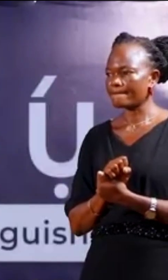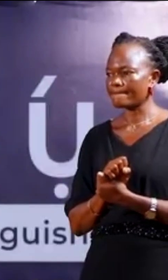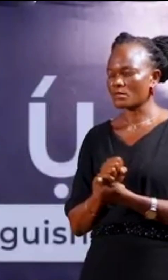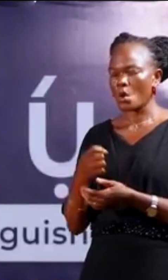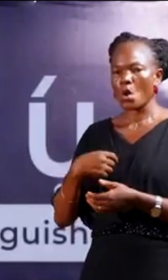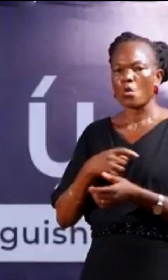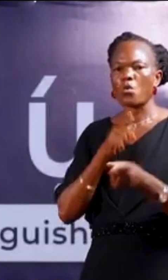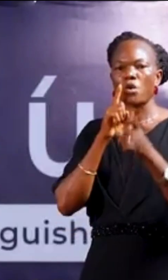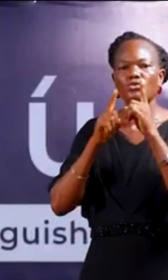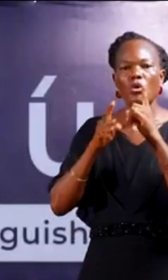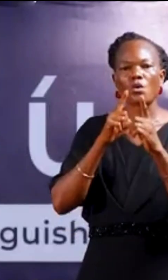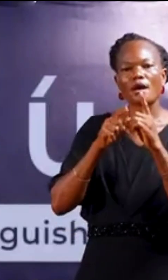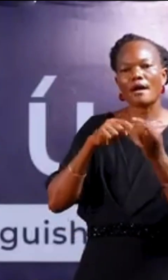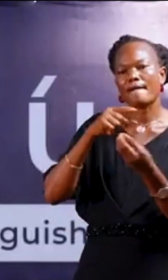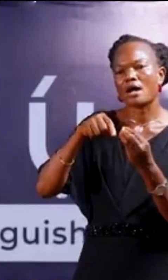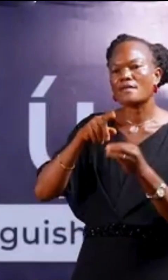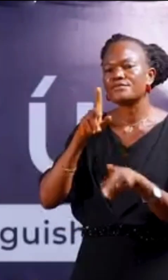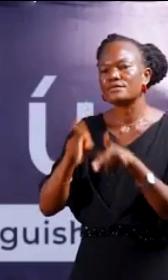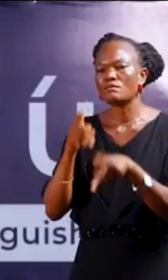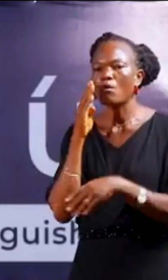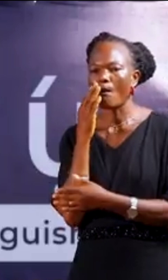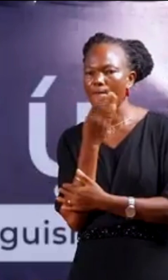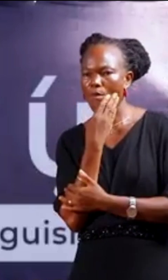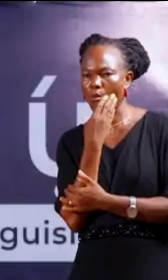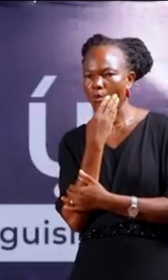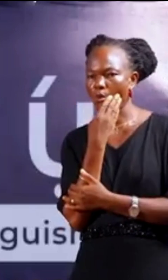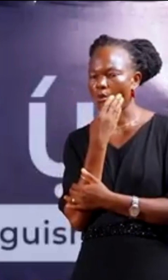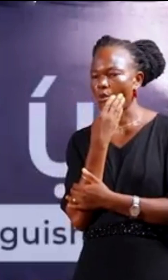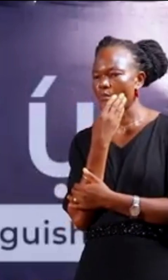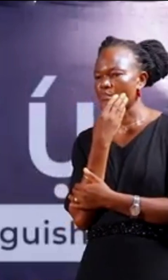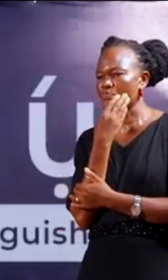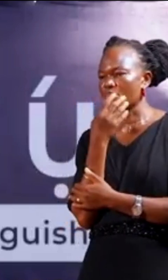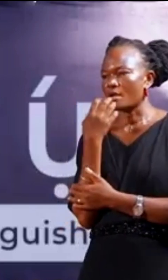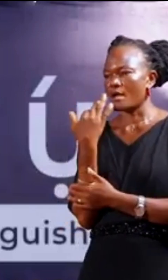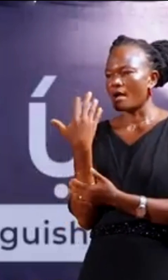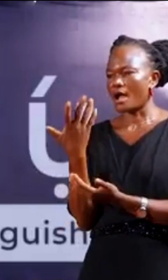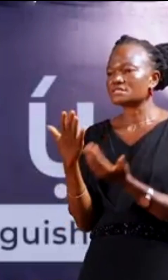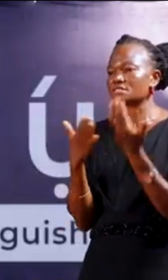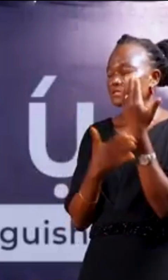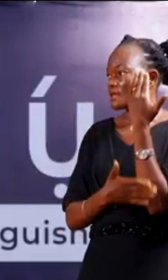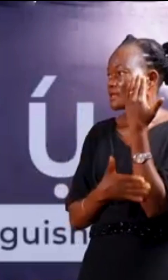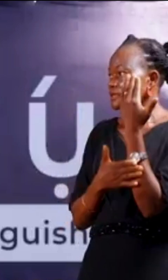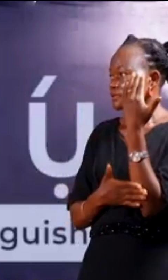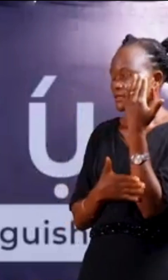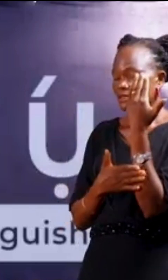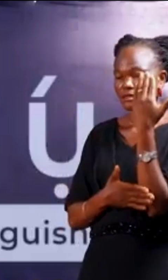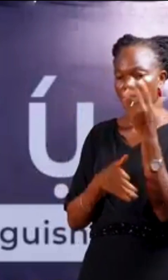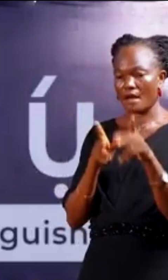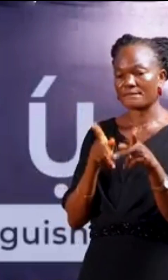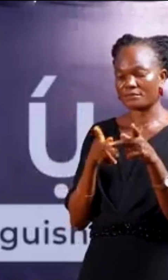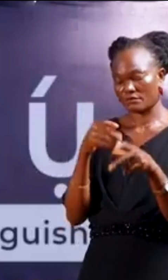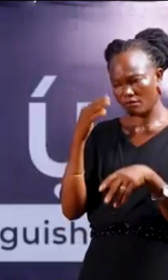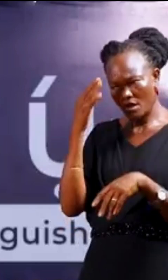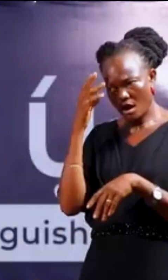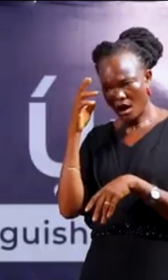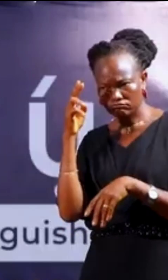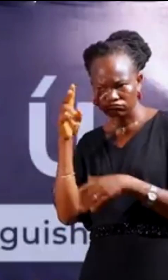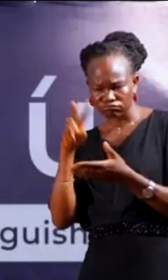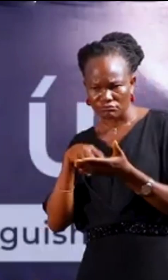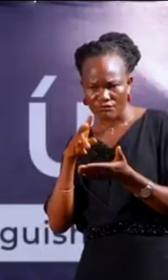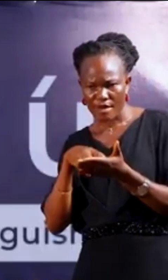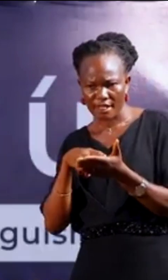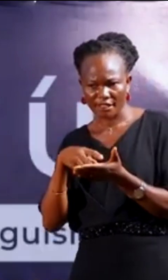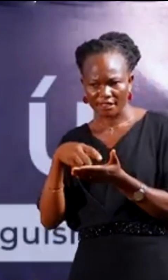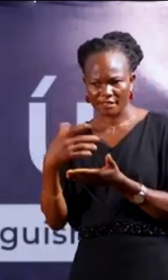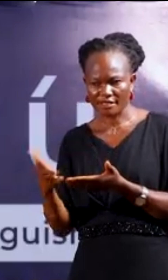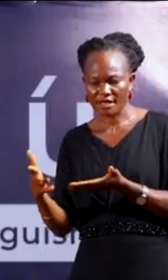We talked about the Igbo people as a young people at heart. If you have read Things Fall Apart, right? It makes this very